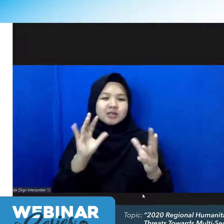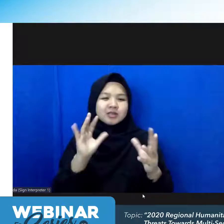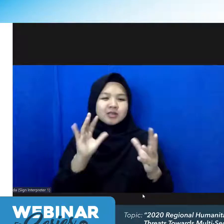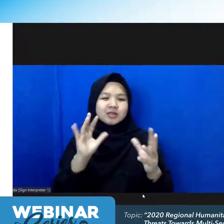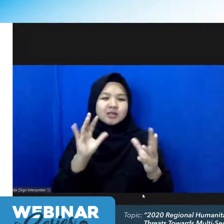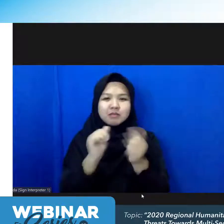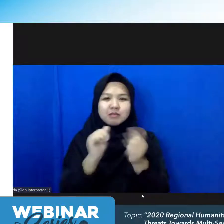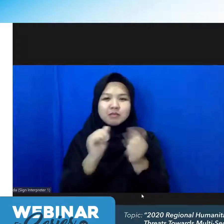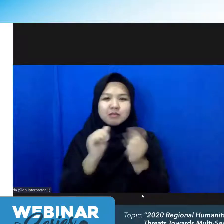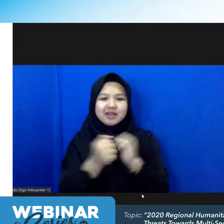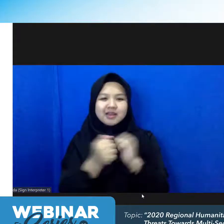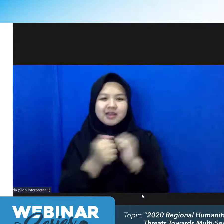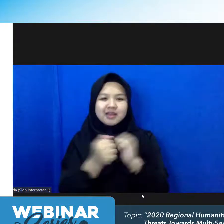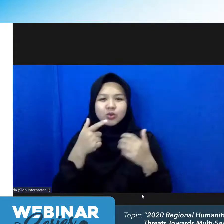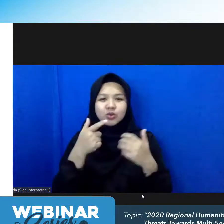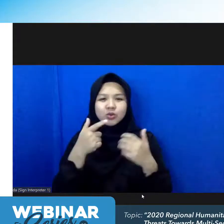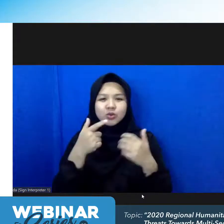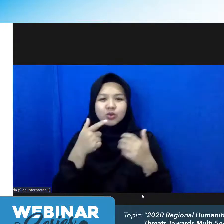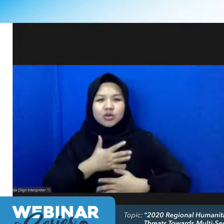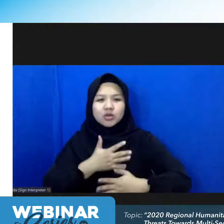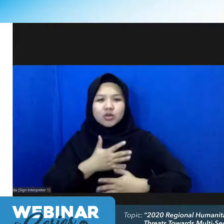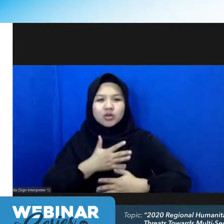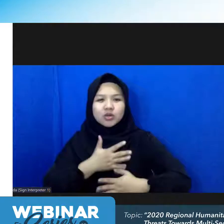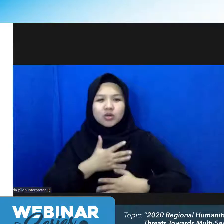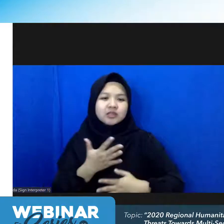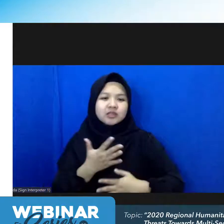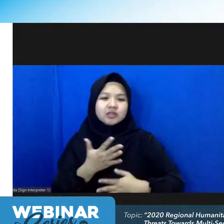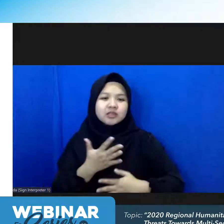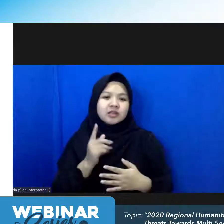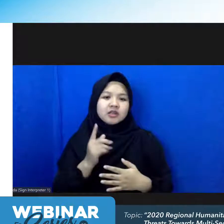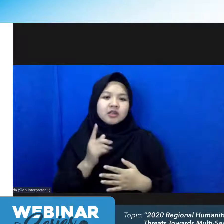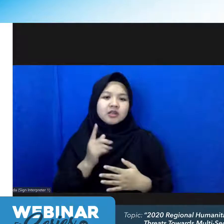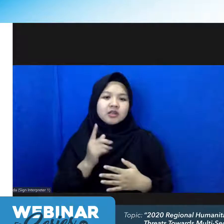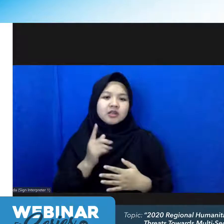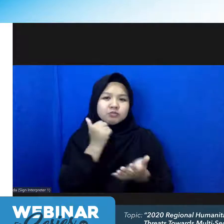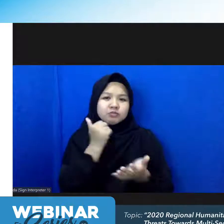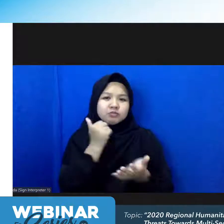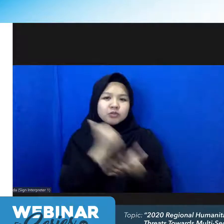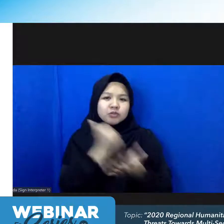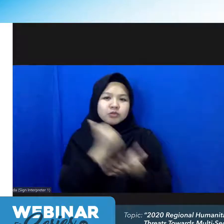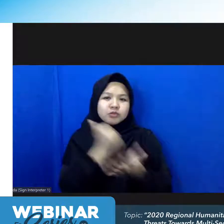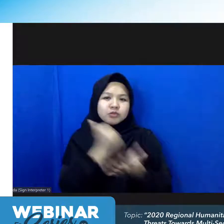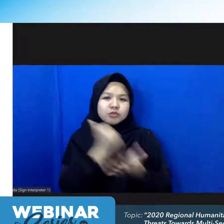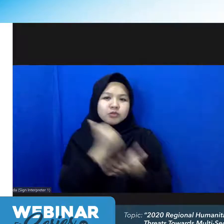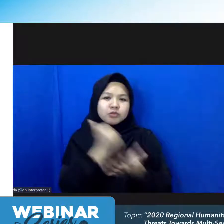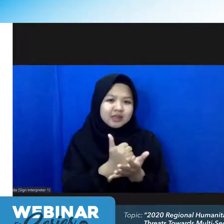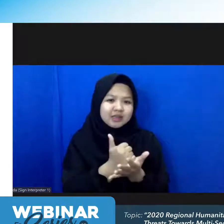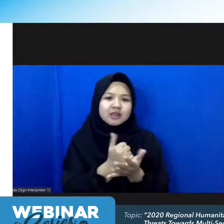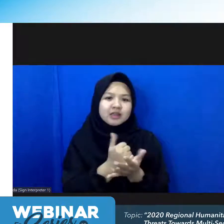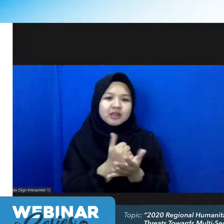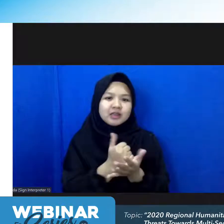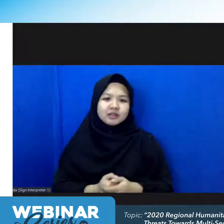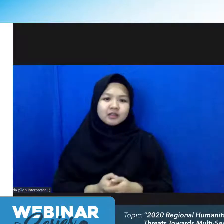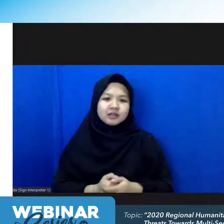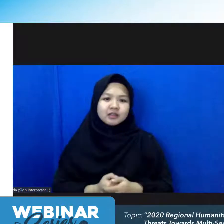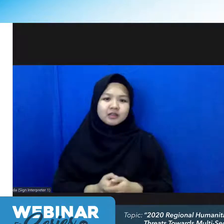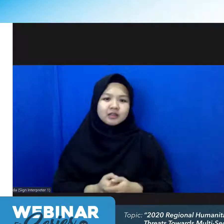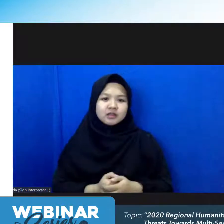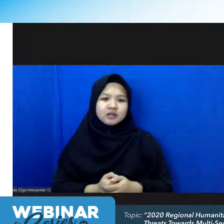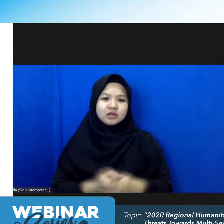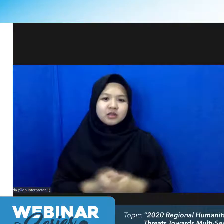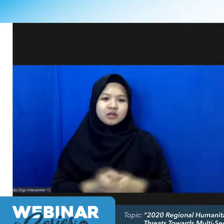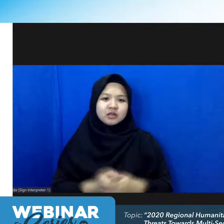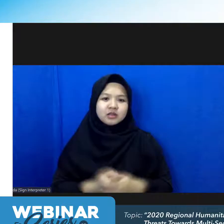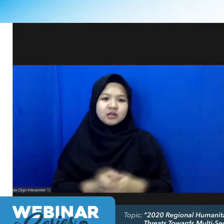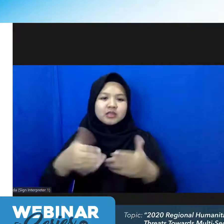issues and concerns are very very crucial, and still is with the context of